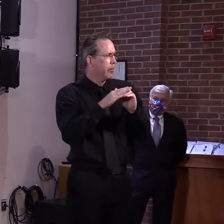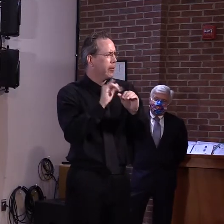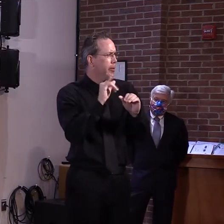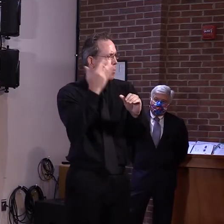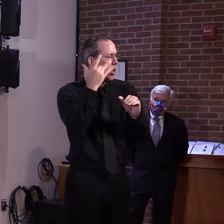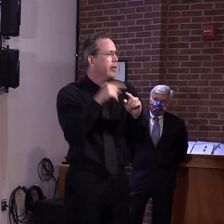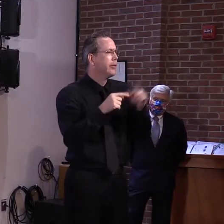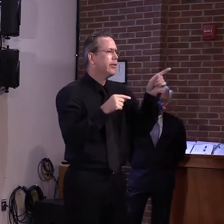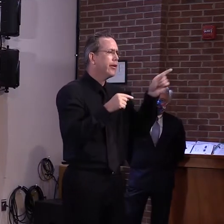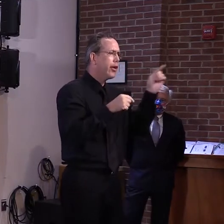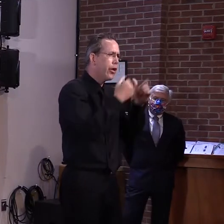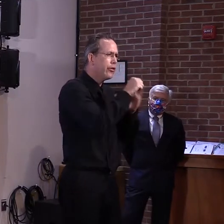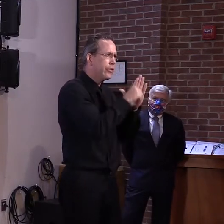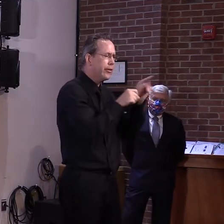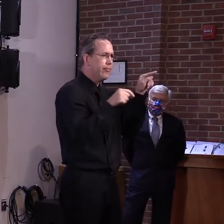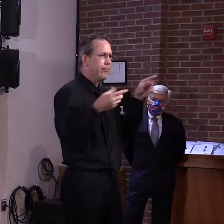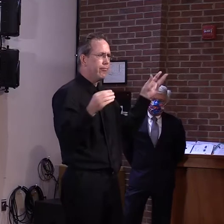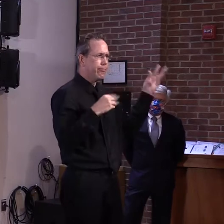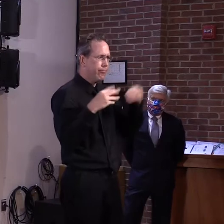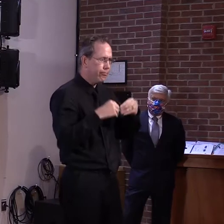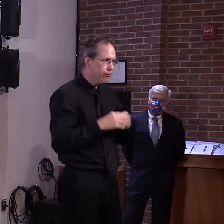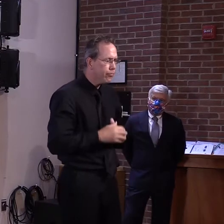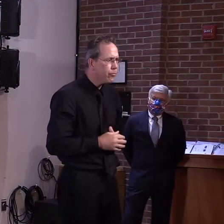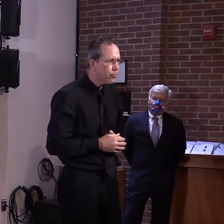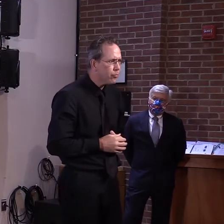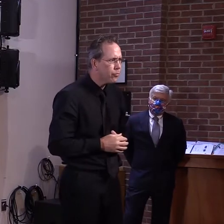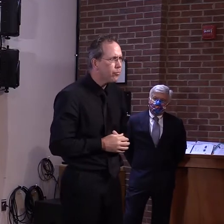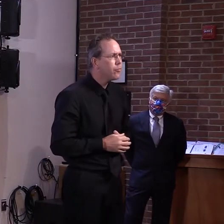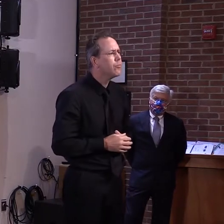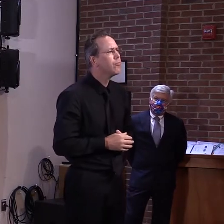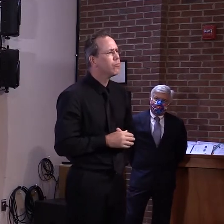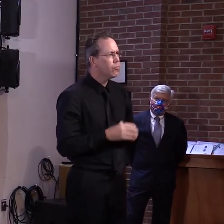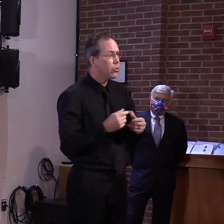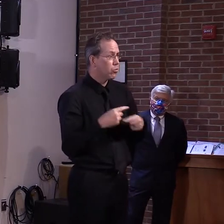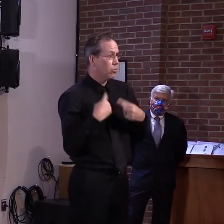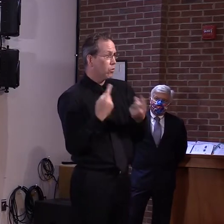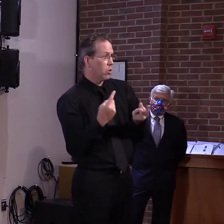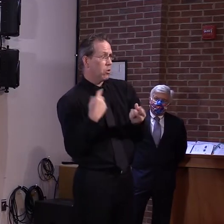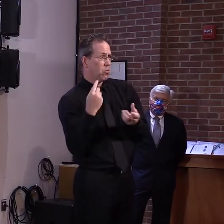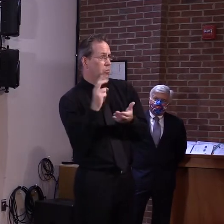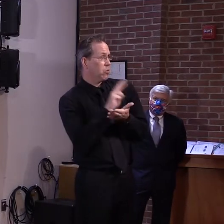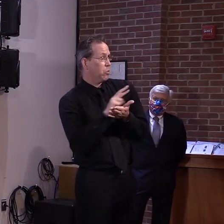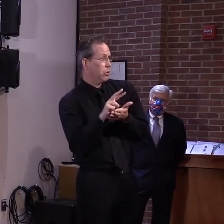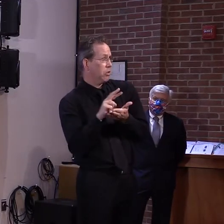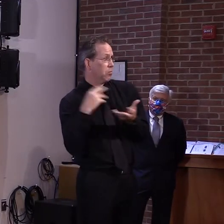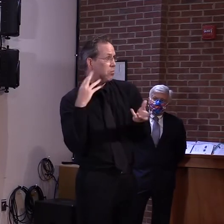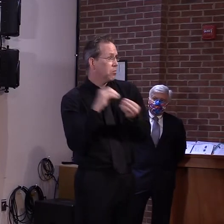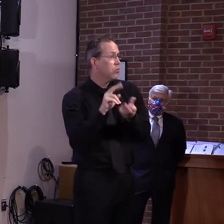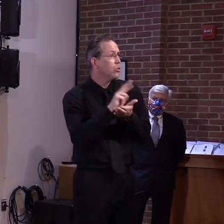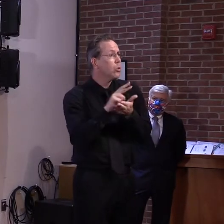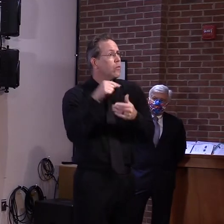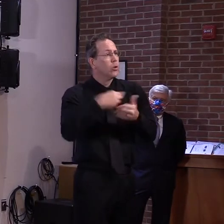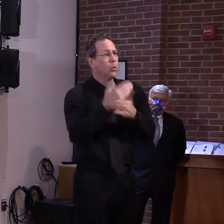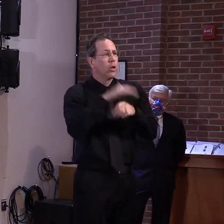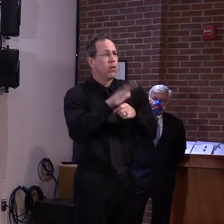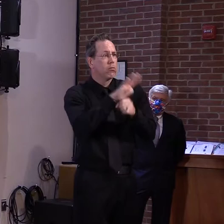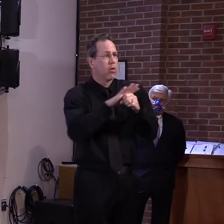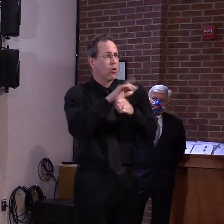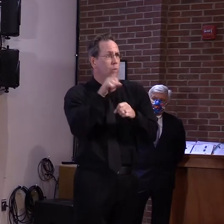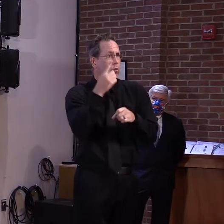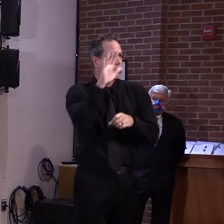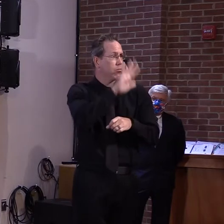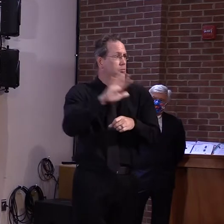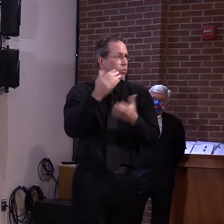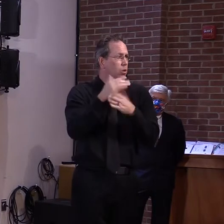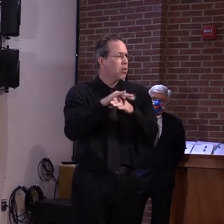the region. But you will see we have trended up the last 2 weeks when we look at the region as a whole. But again, with college restart and K through